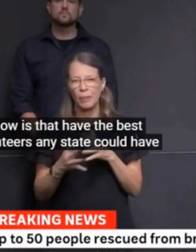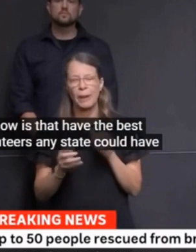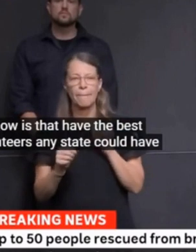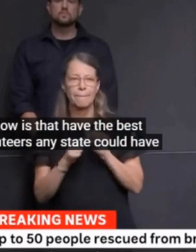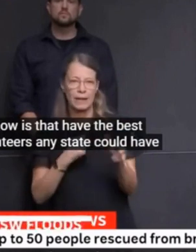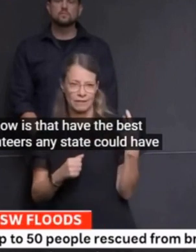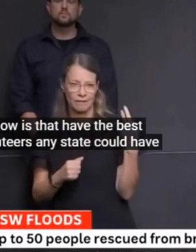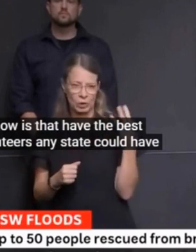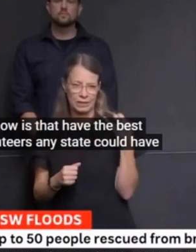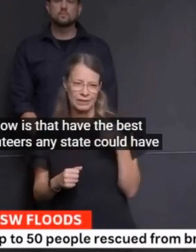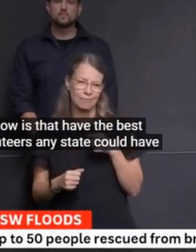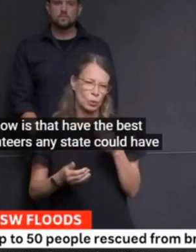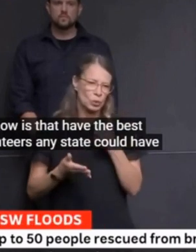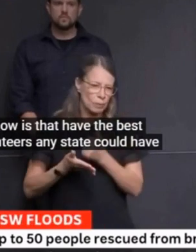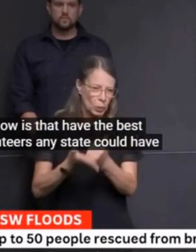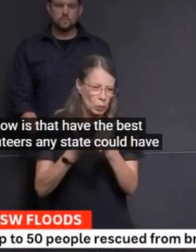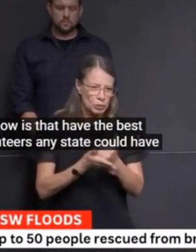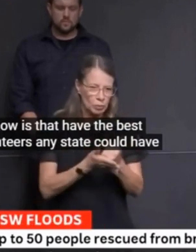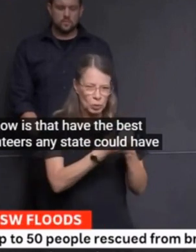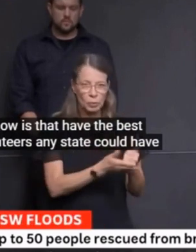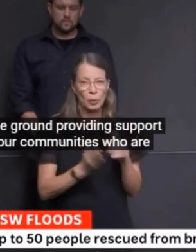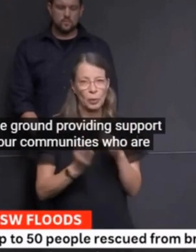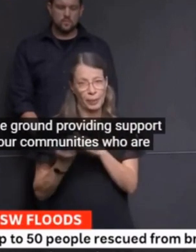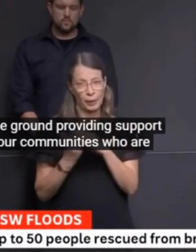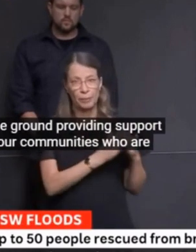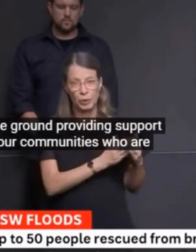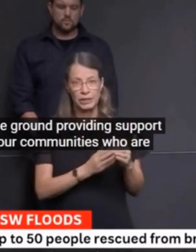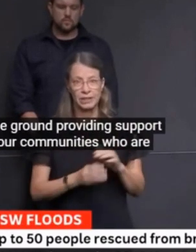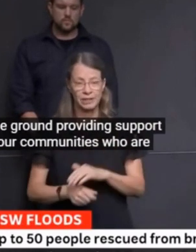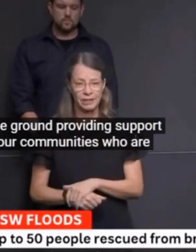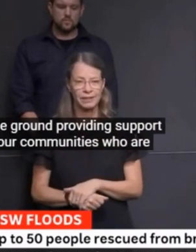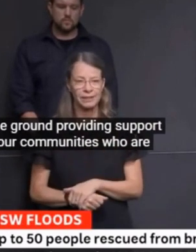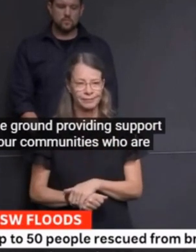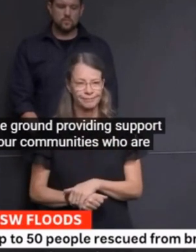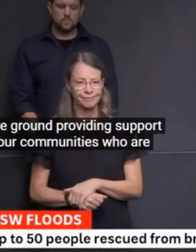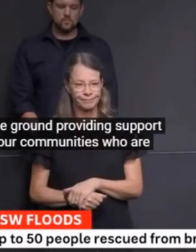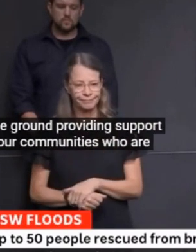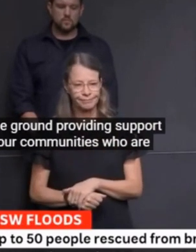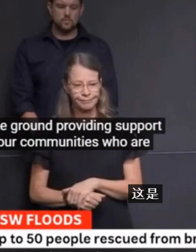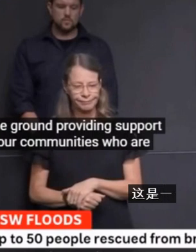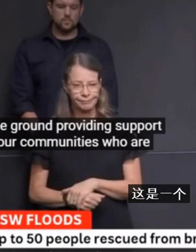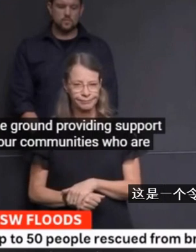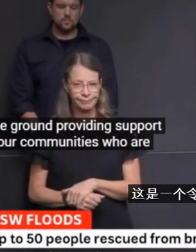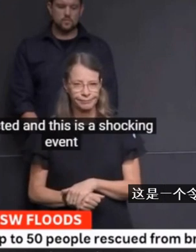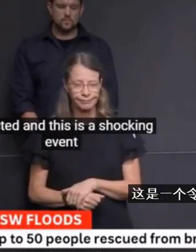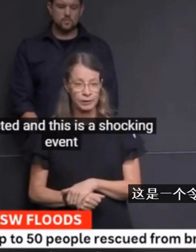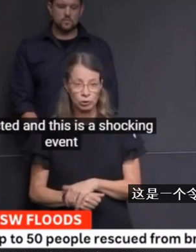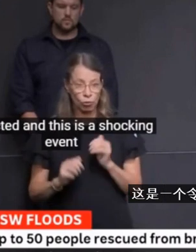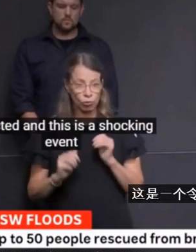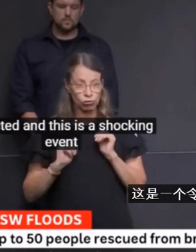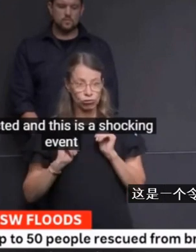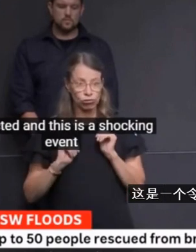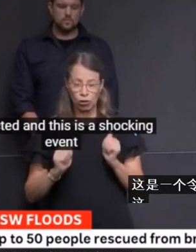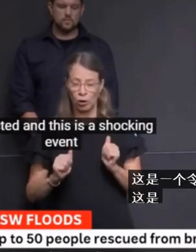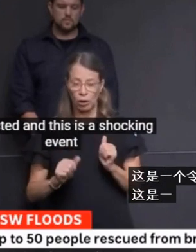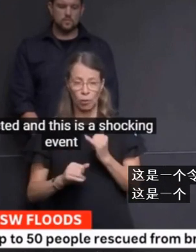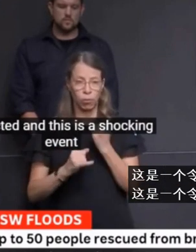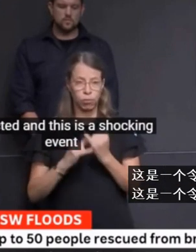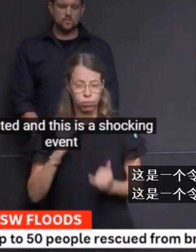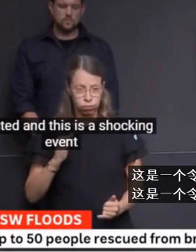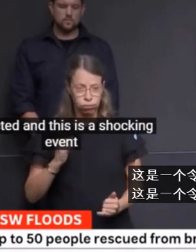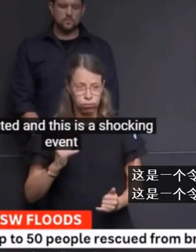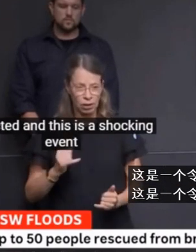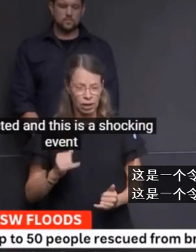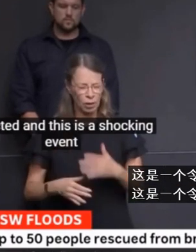ground, providing support to our communities who are affected. And this is a shocking event. It is